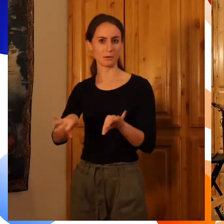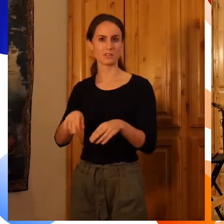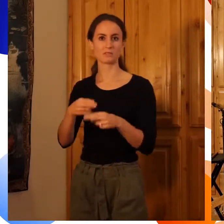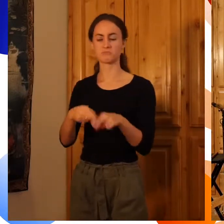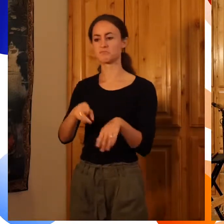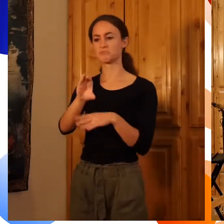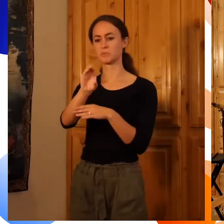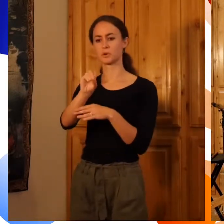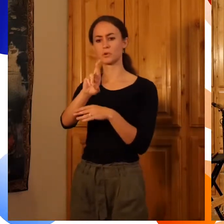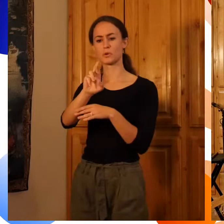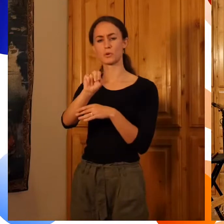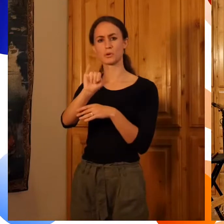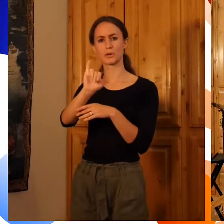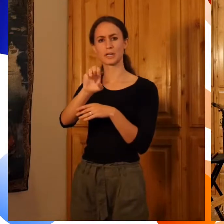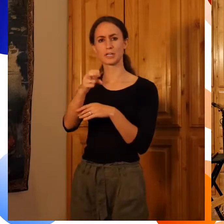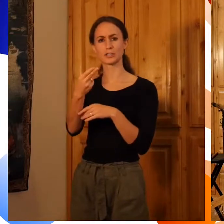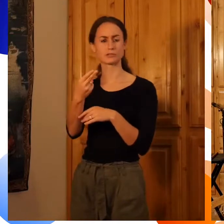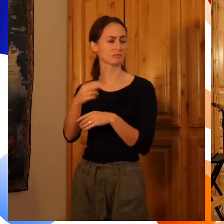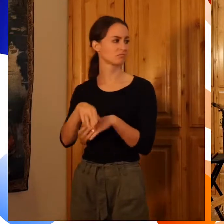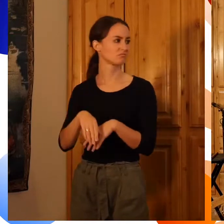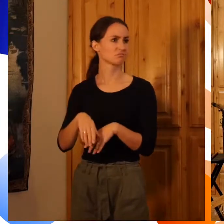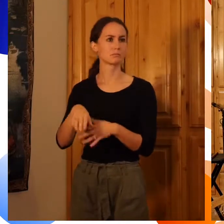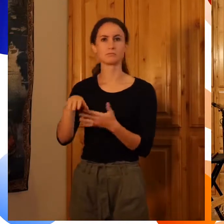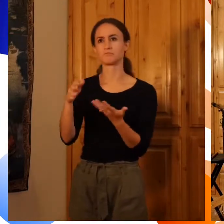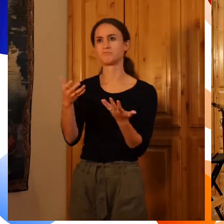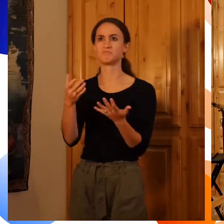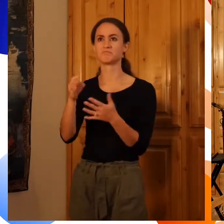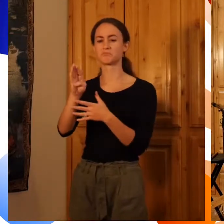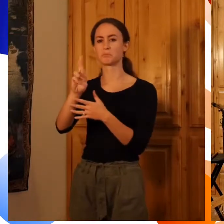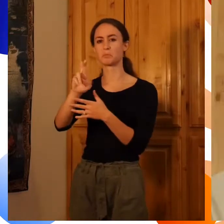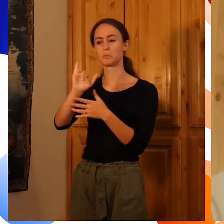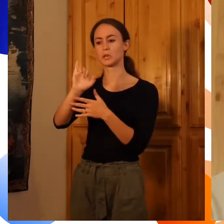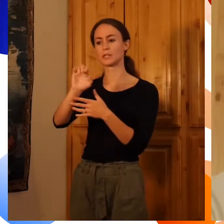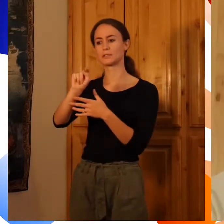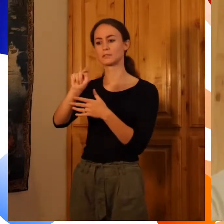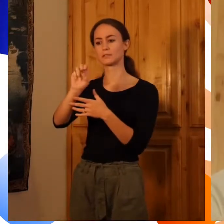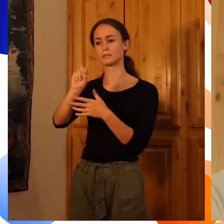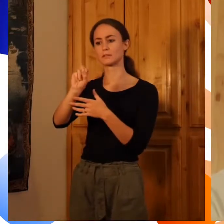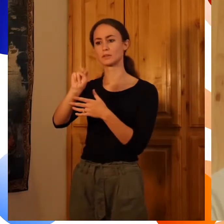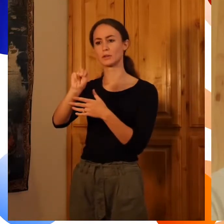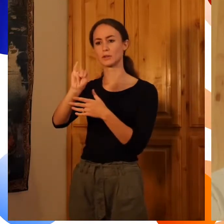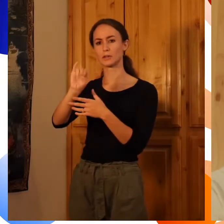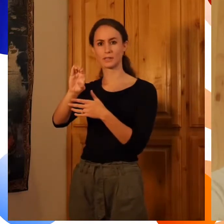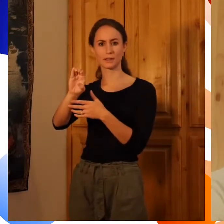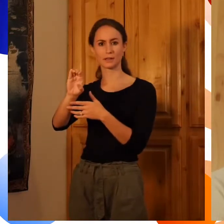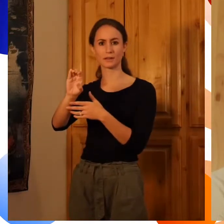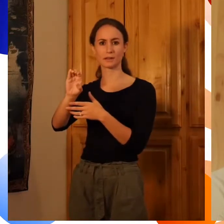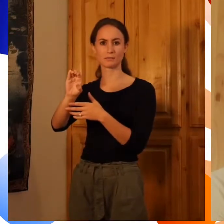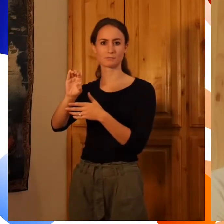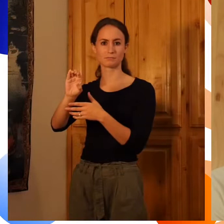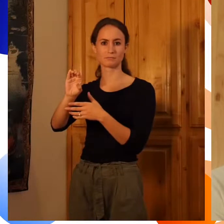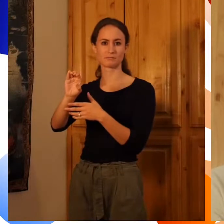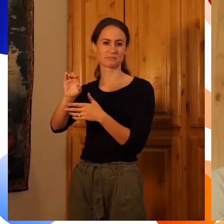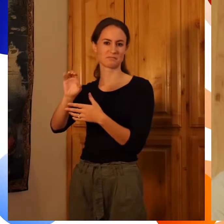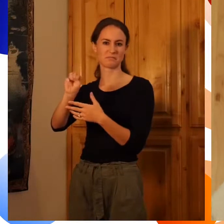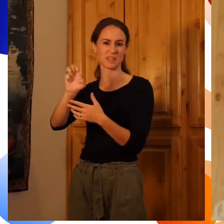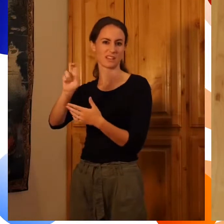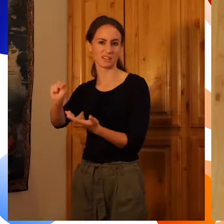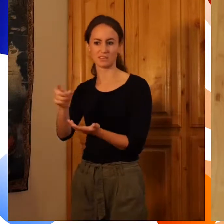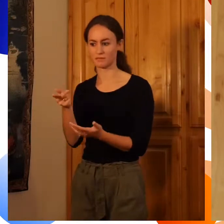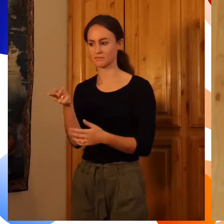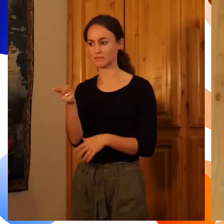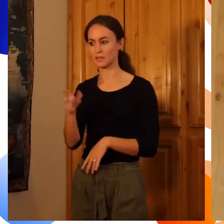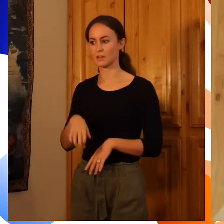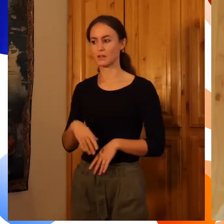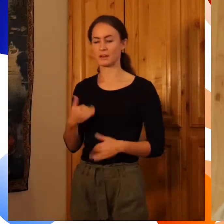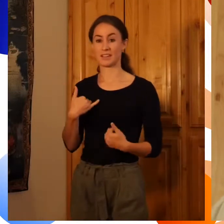call it Brythonic? More Brythonic languages. Like the Brythonic branch of the Celtic family. Welsh, Cornish, and Breton.